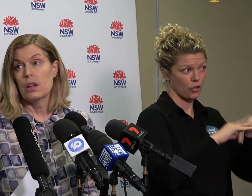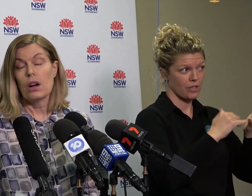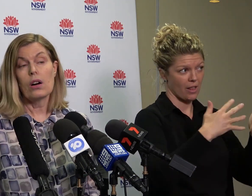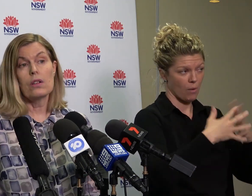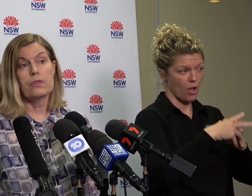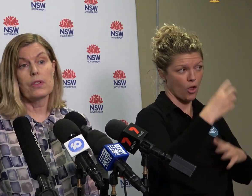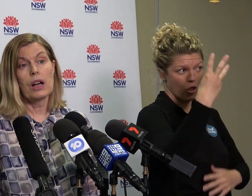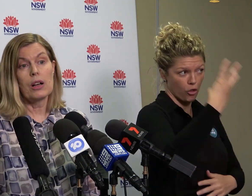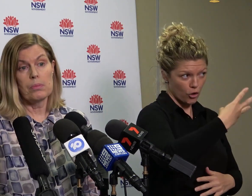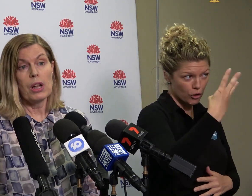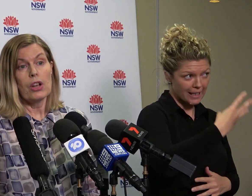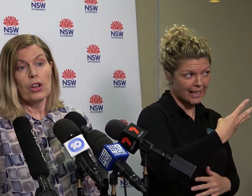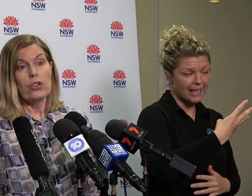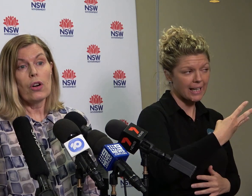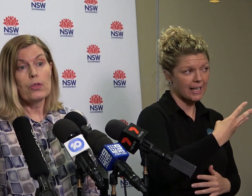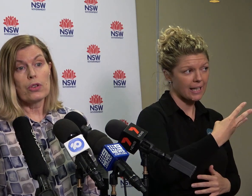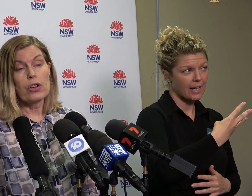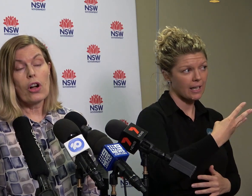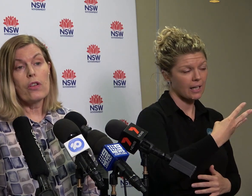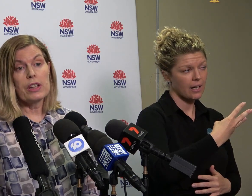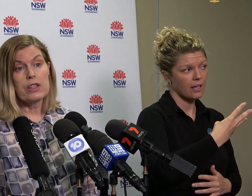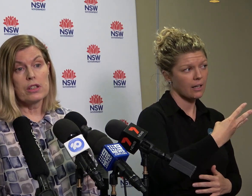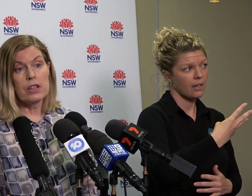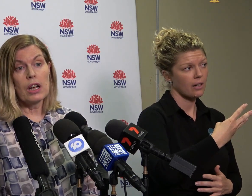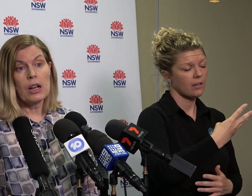total of novel